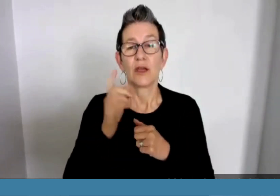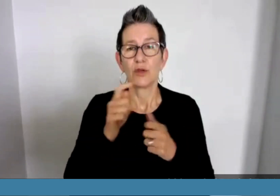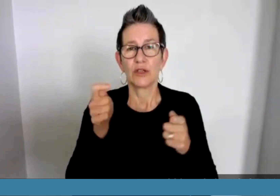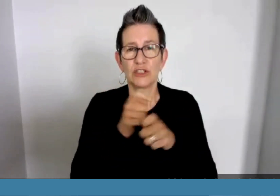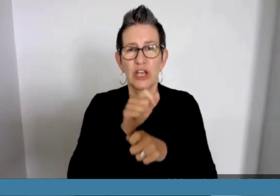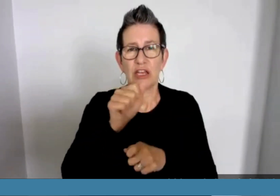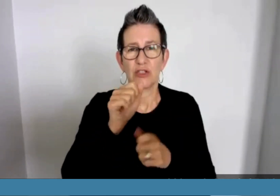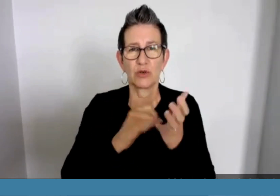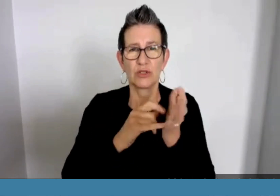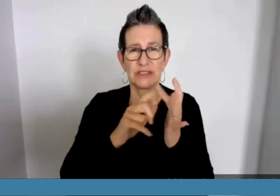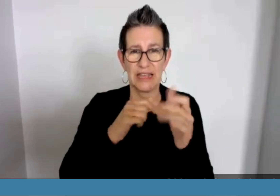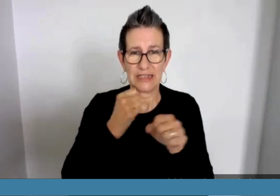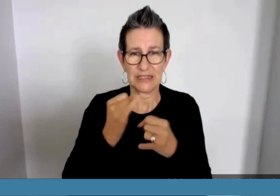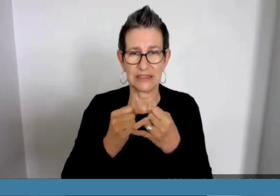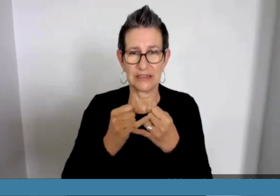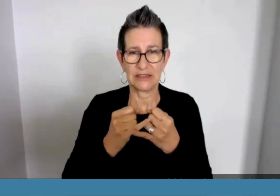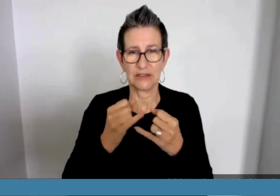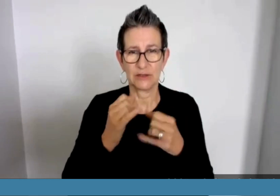settings to suit your preferences.